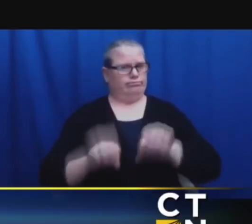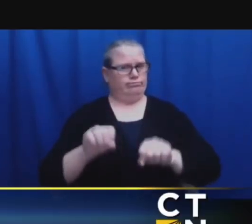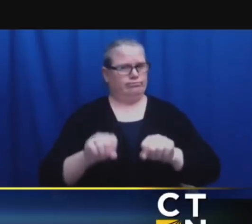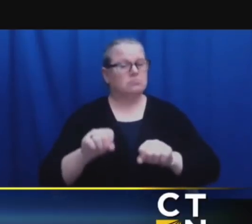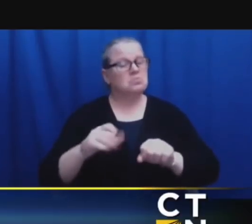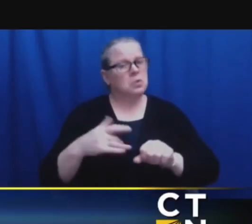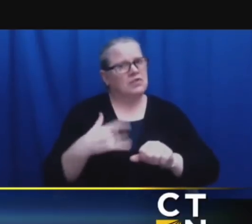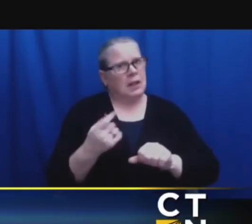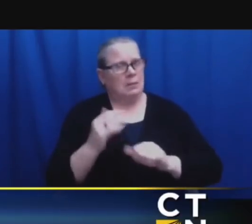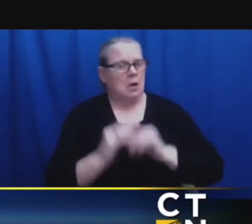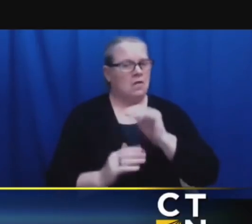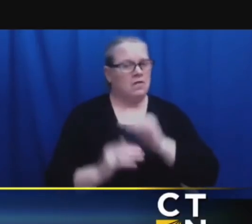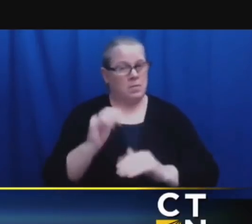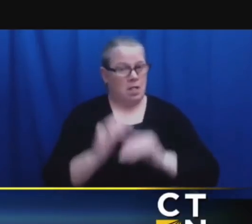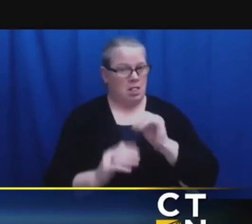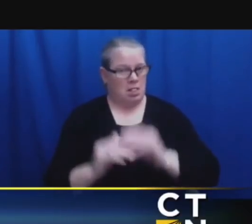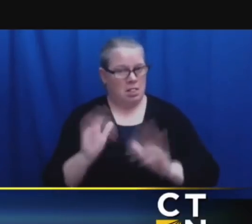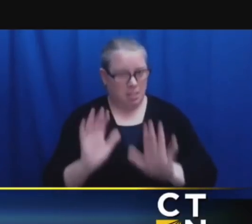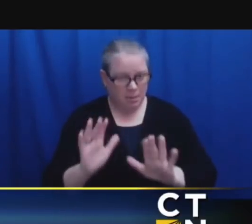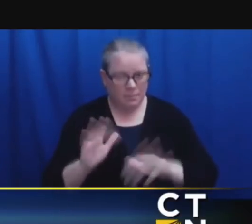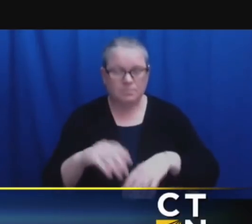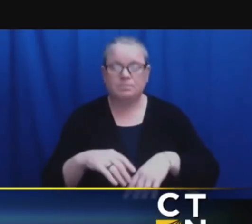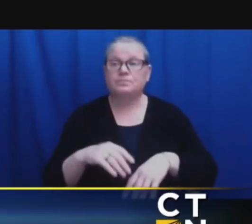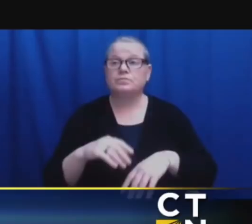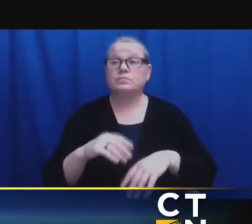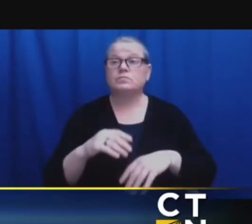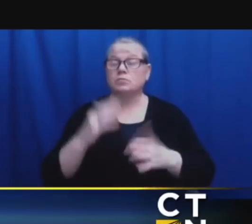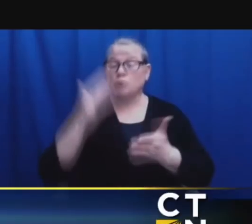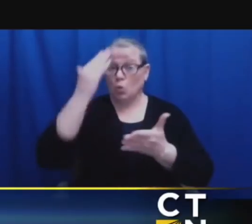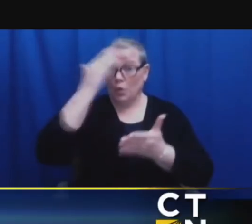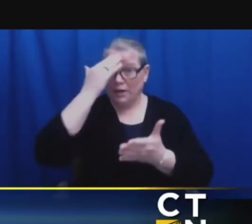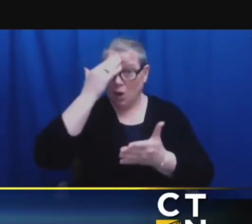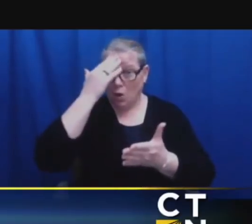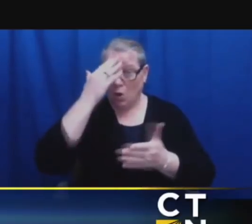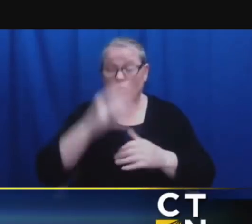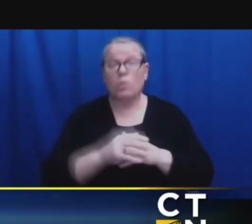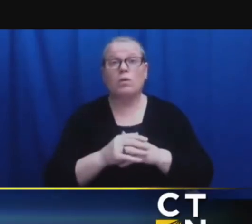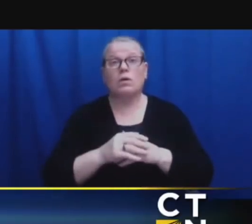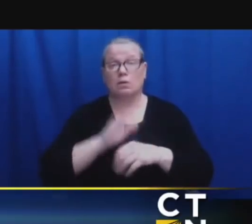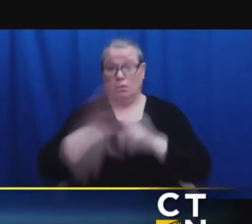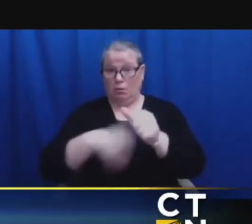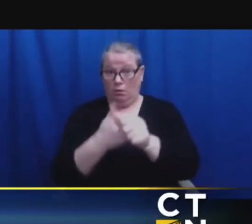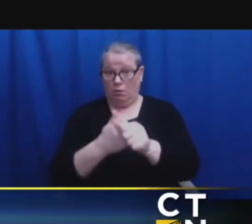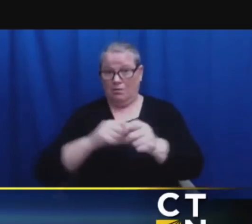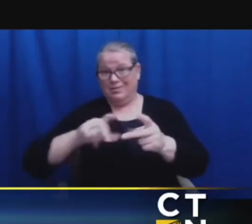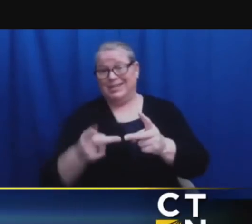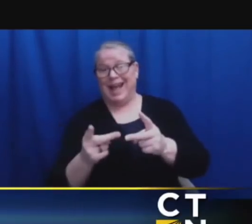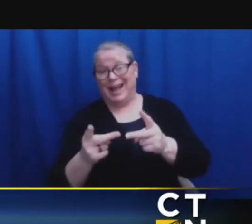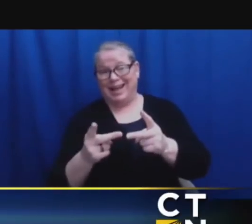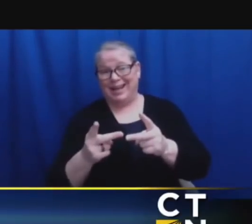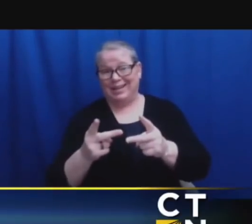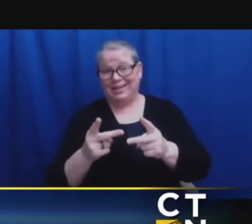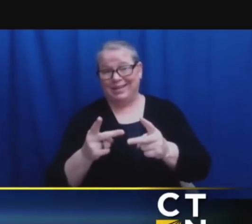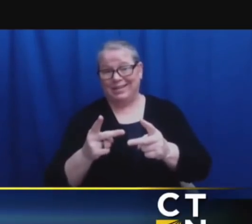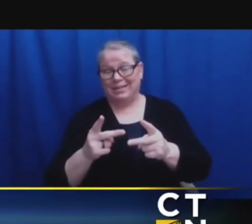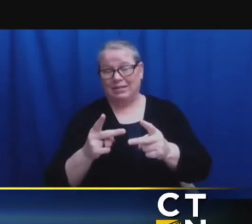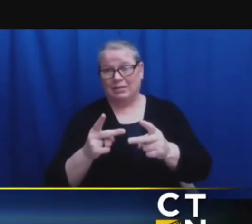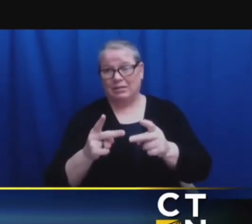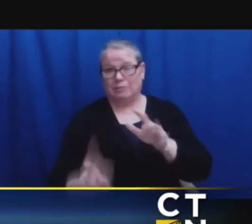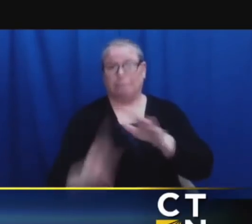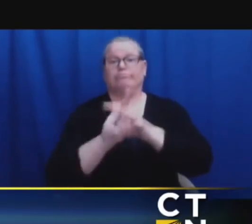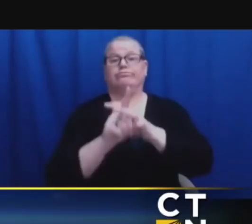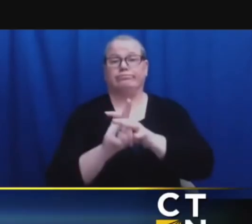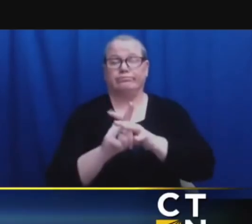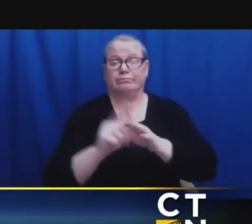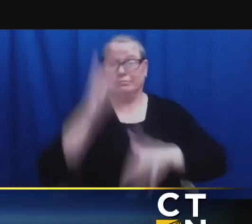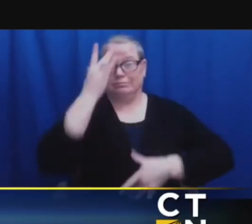secondary infections are uncommon, that when they occur, they tend to occur not within